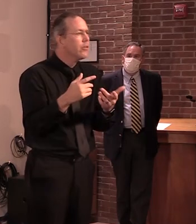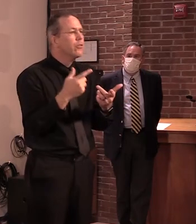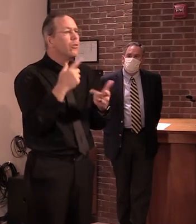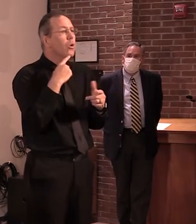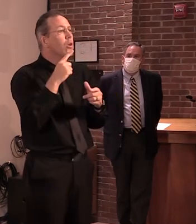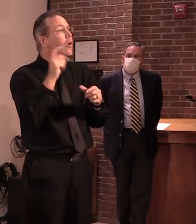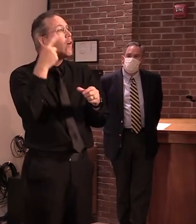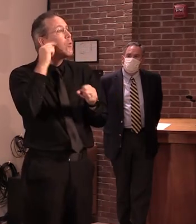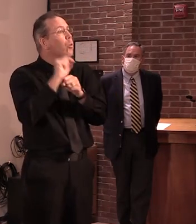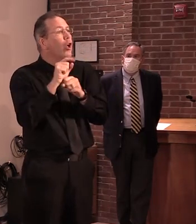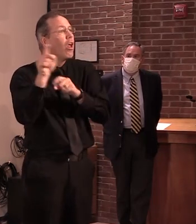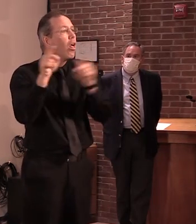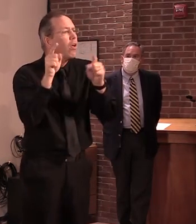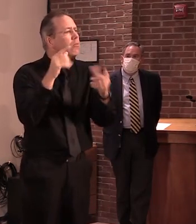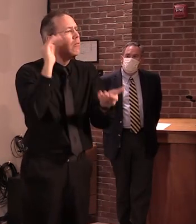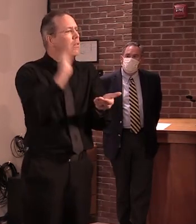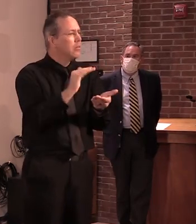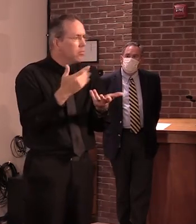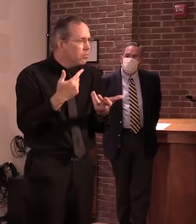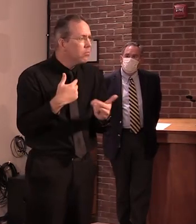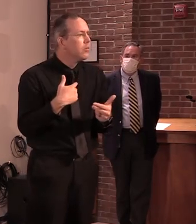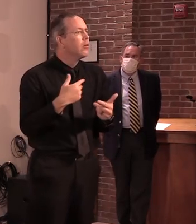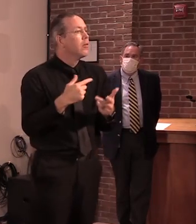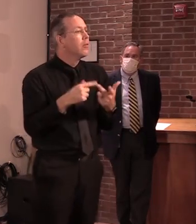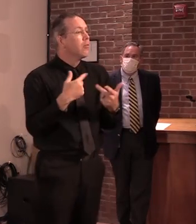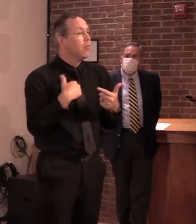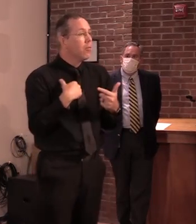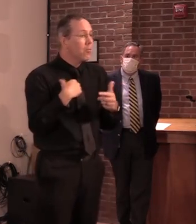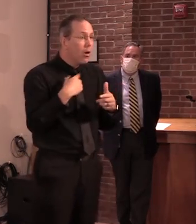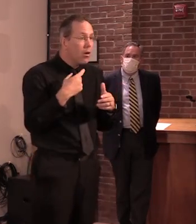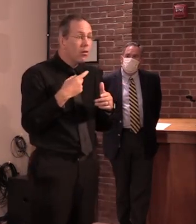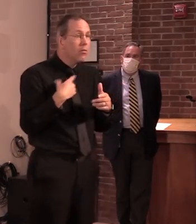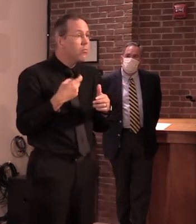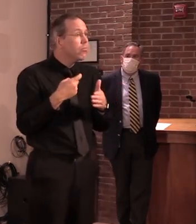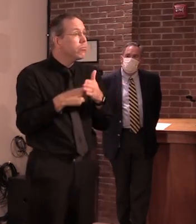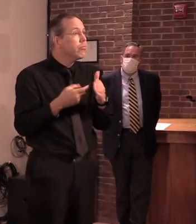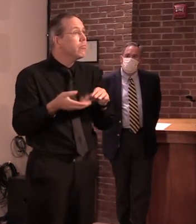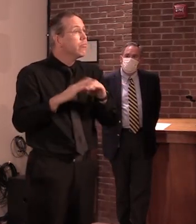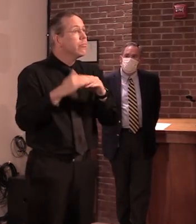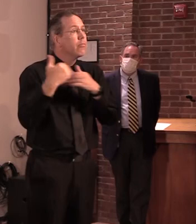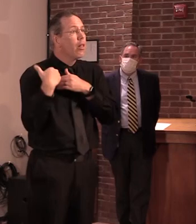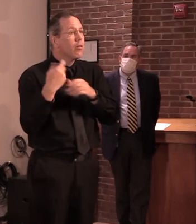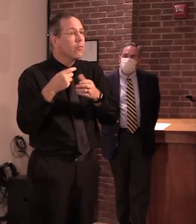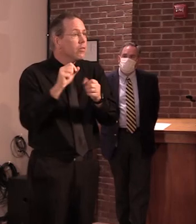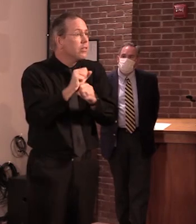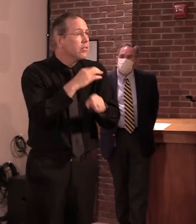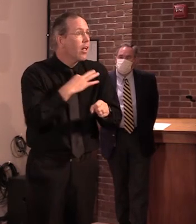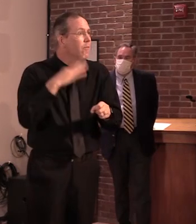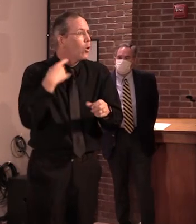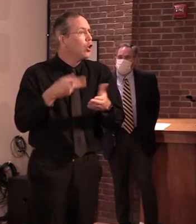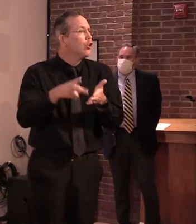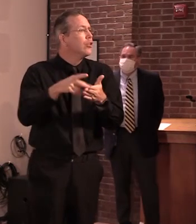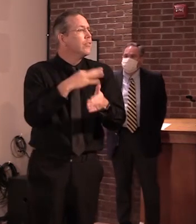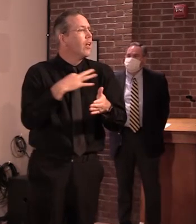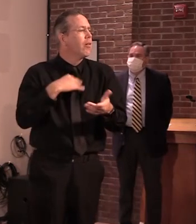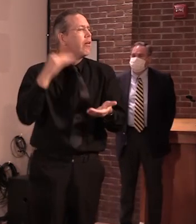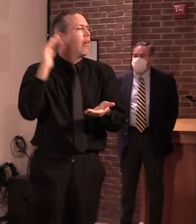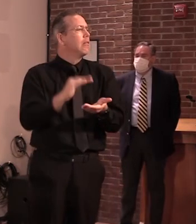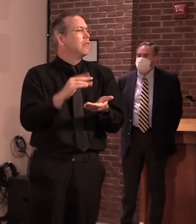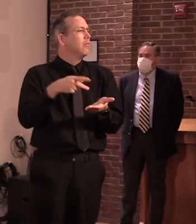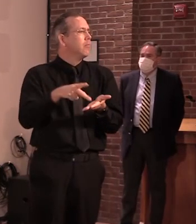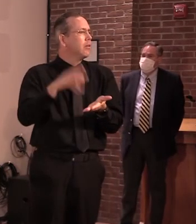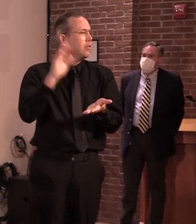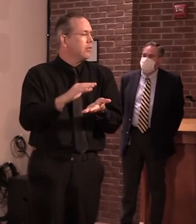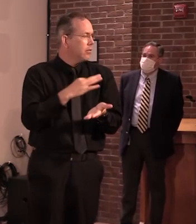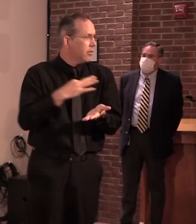for our staff and many others have as well. Whether it's the Attorney General, Secretary